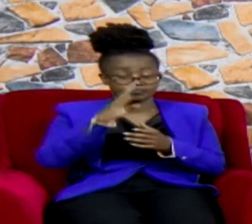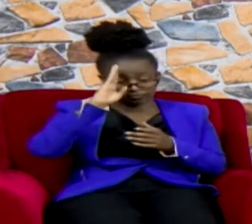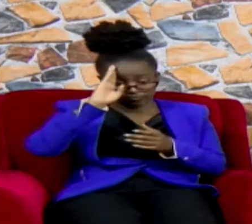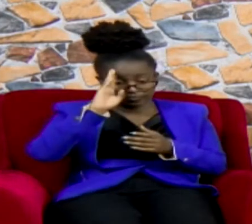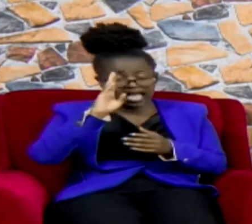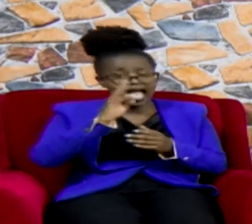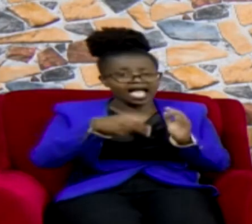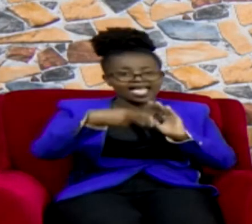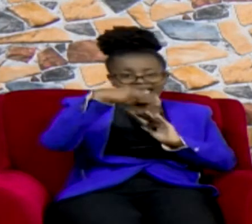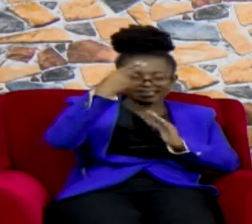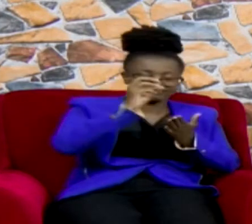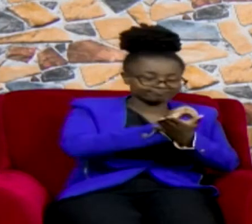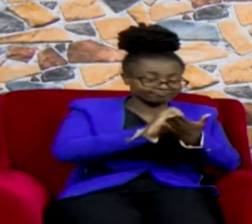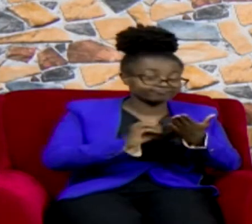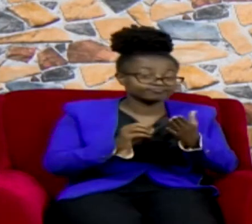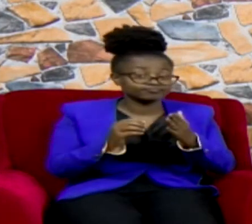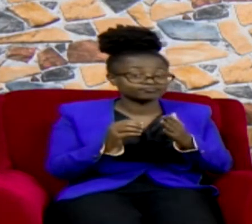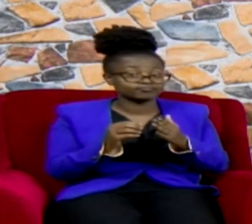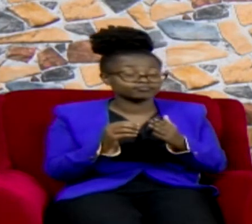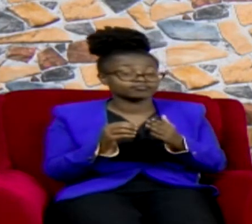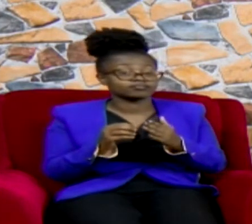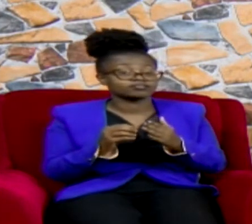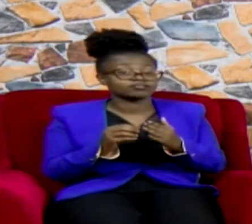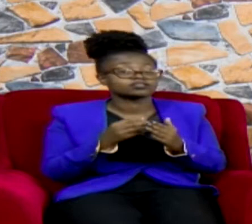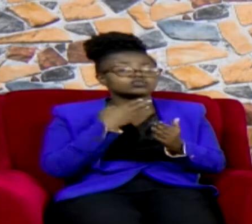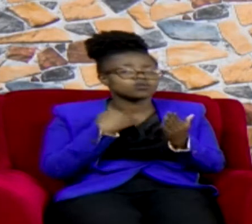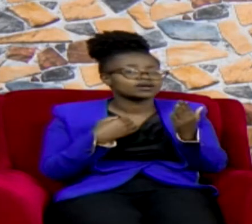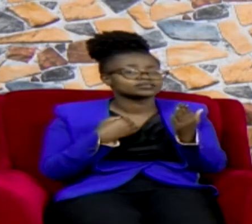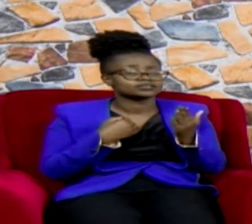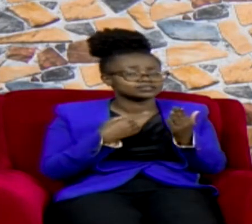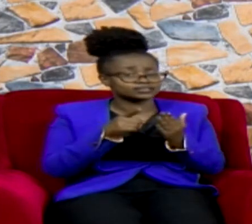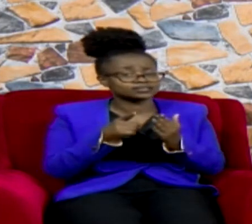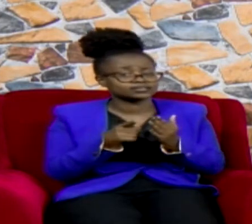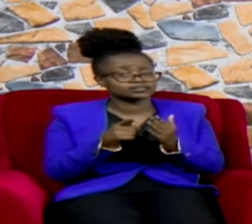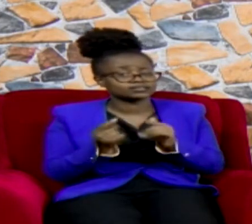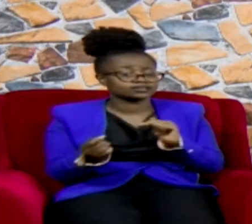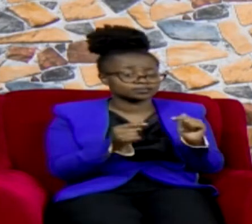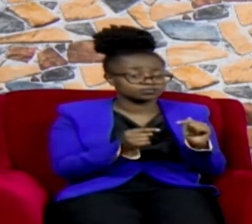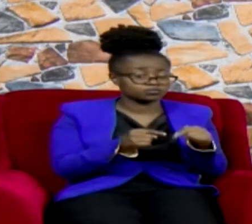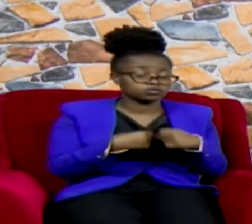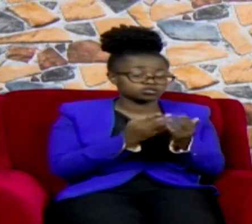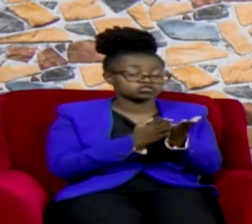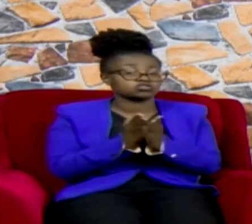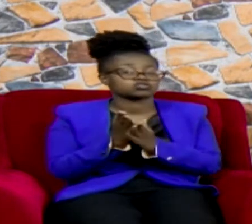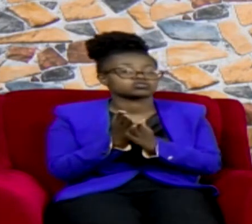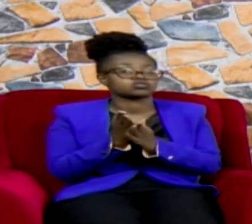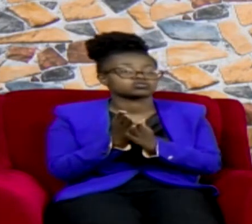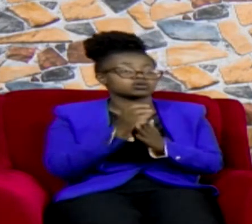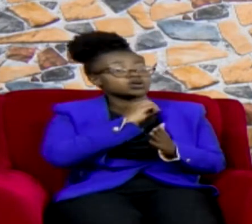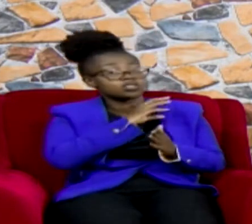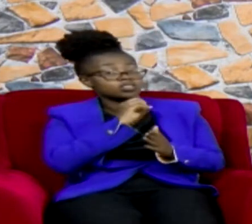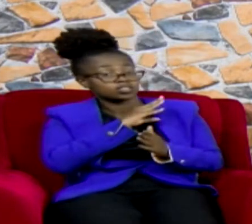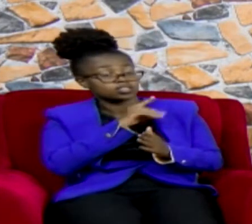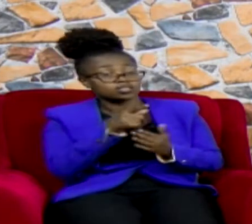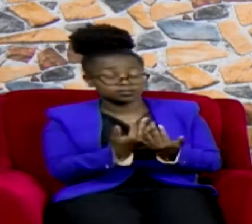affinity to written word. So like they just want, because this actually came into me through like a complaint.